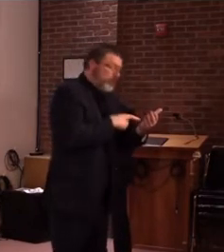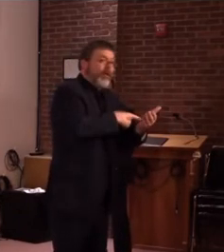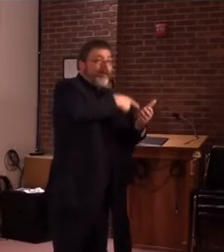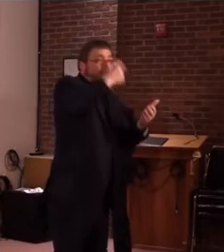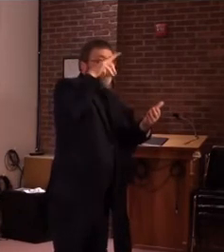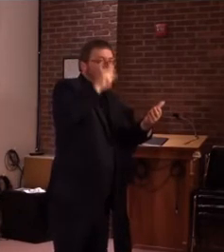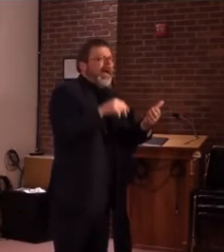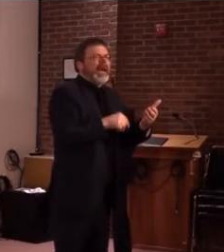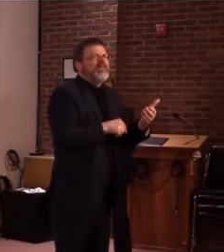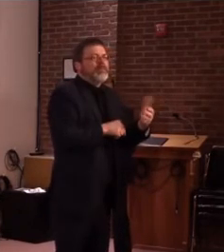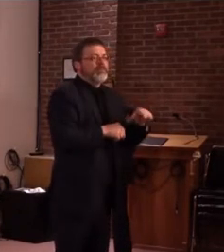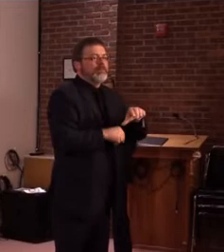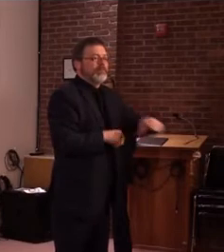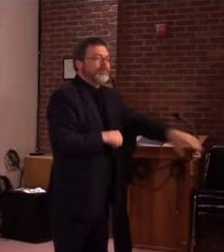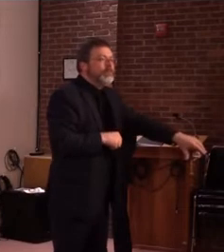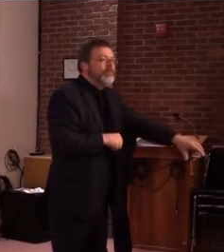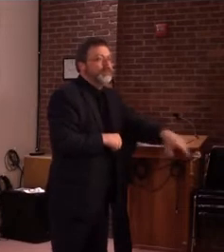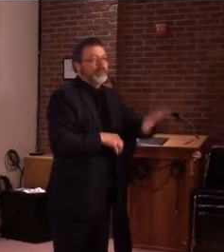this.